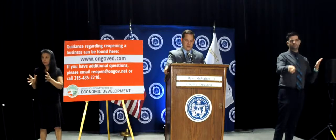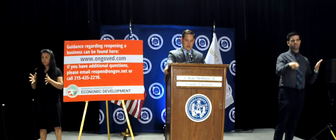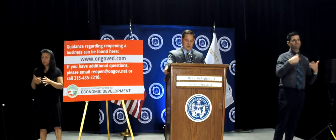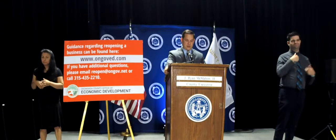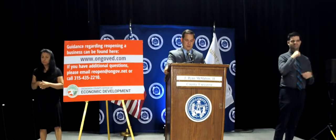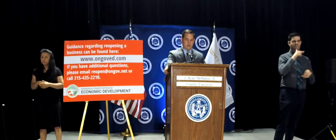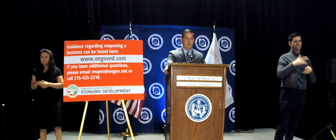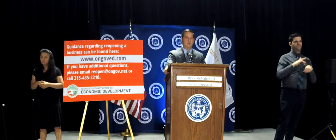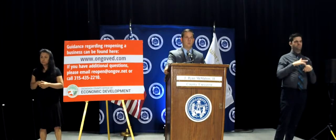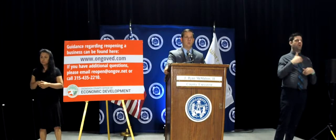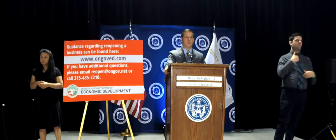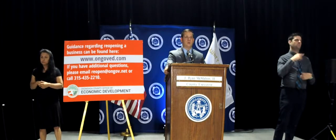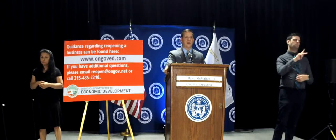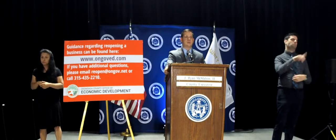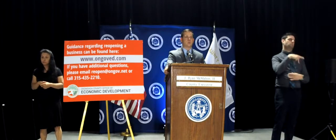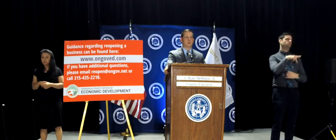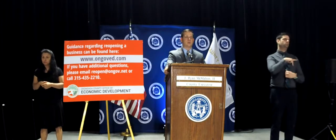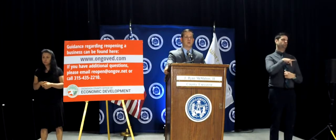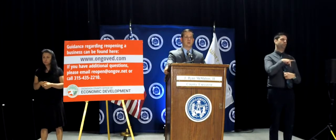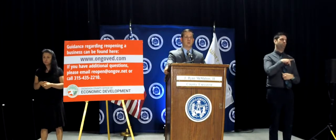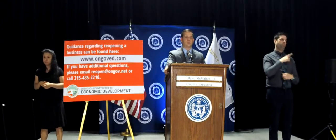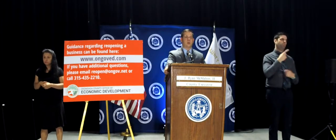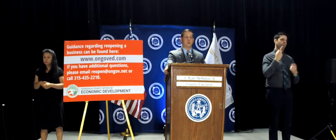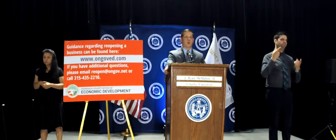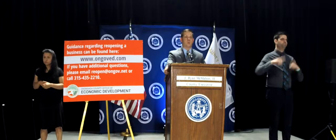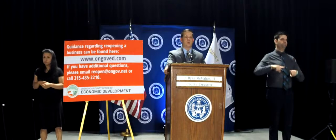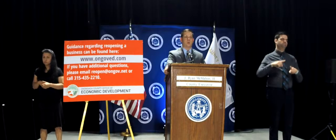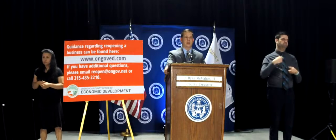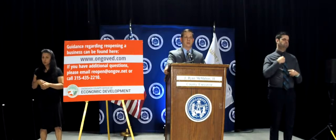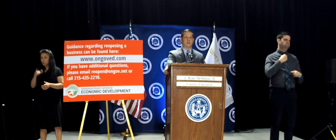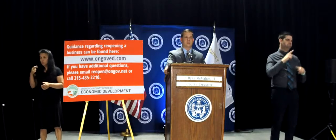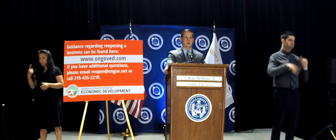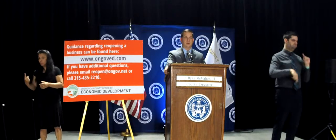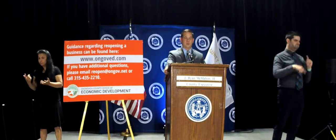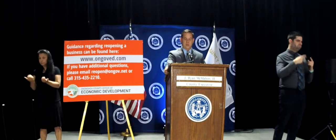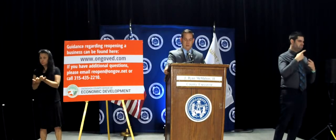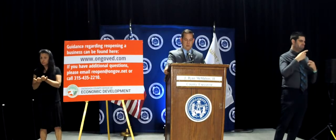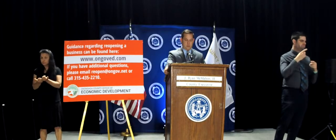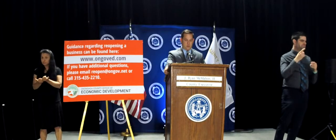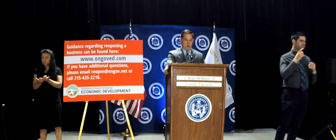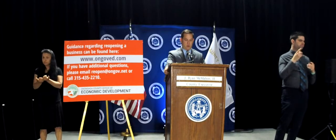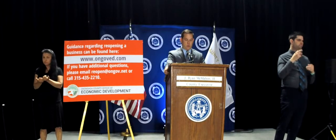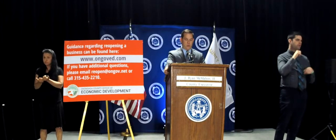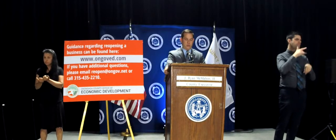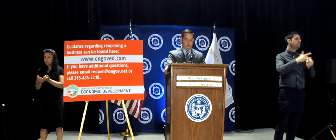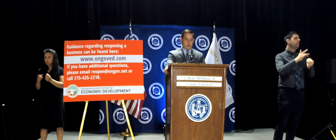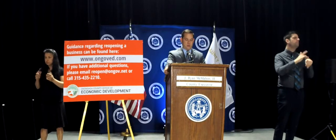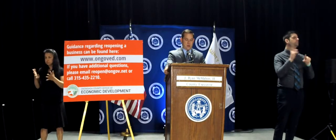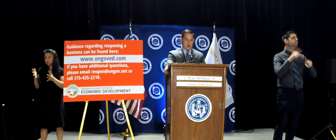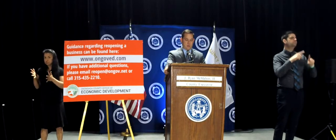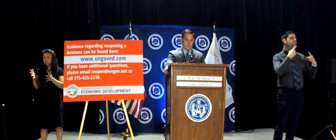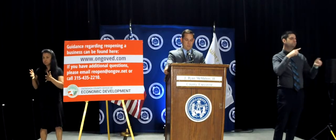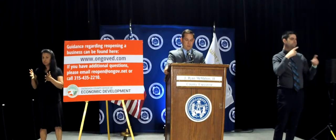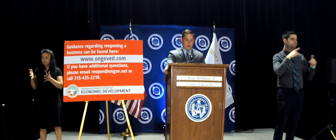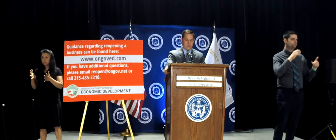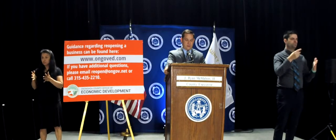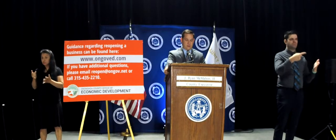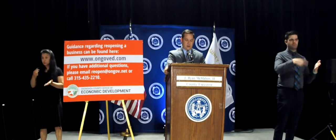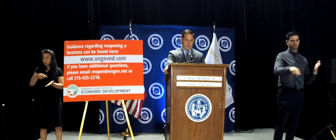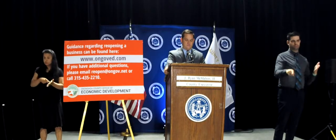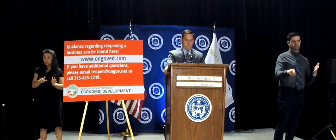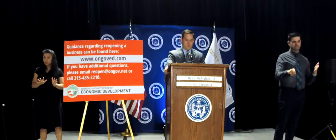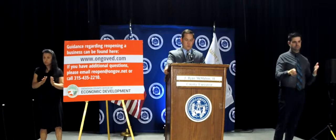We'll decide what we'll do next week. Certainly, we probably won't be doing anything in the beginning part of the week.